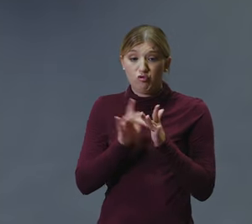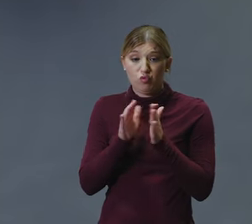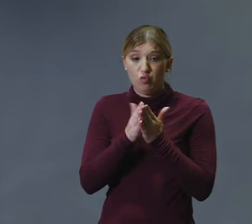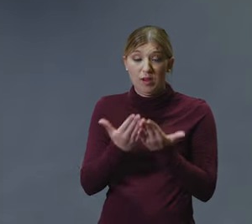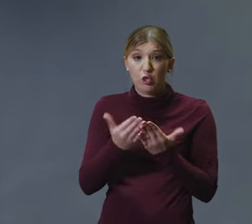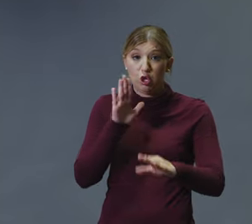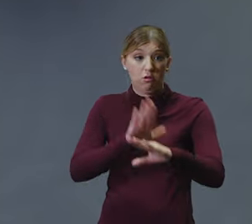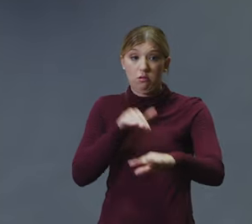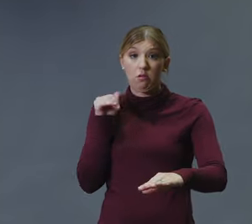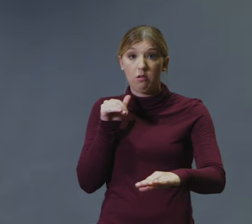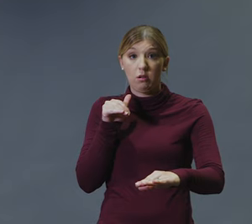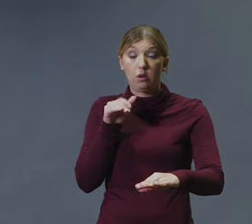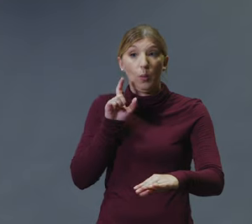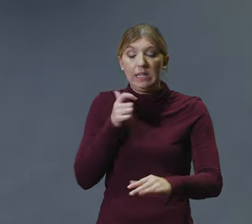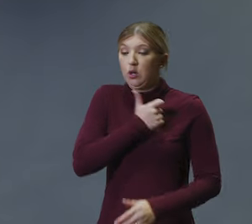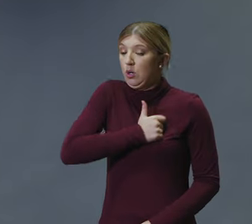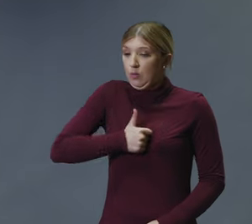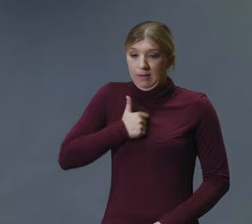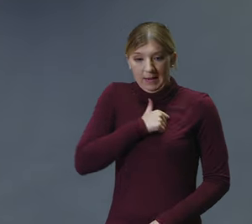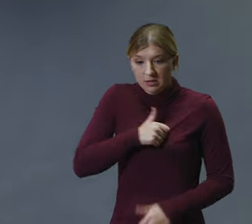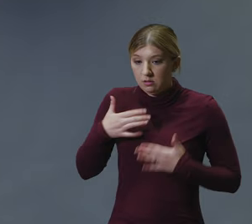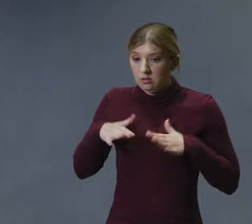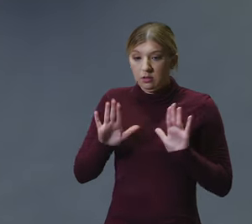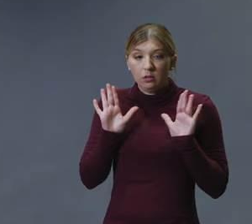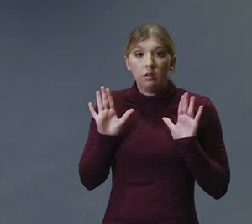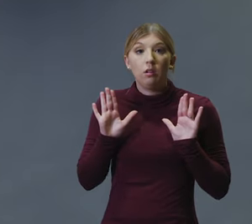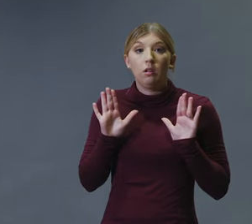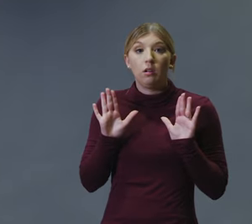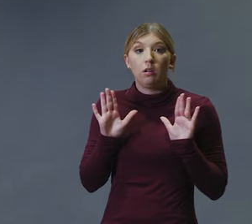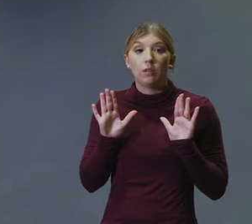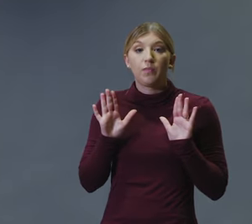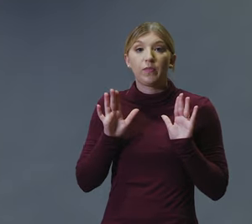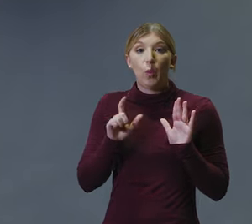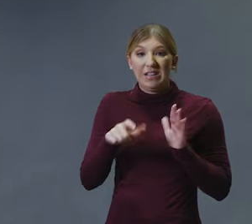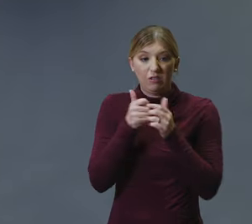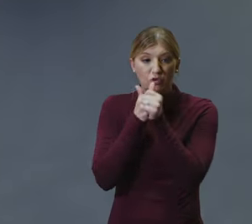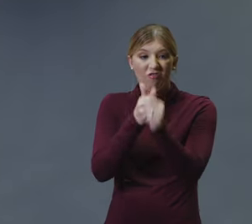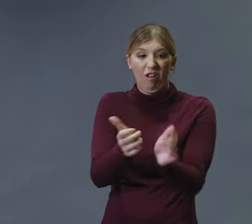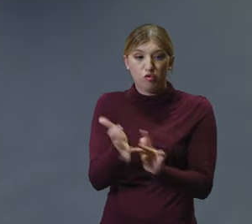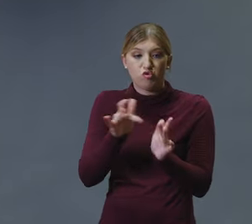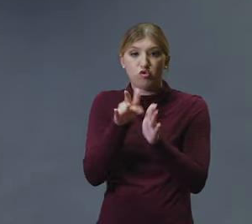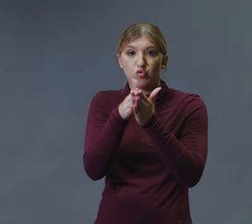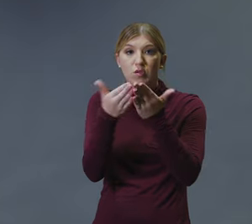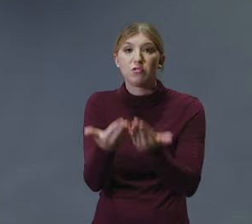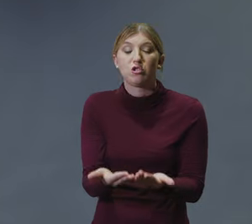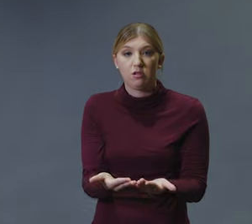out, guys, we repent. We go the direction that Scripture is calling us